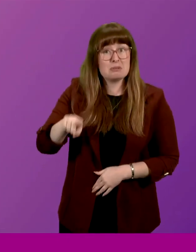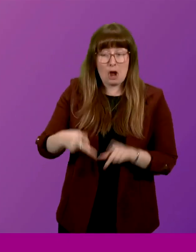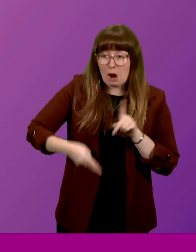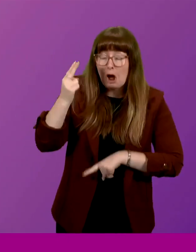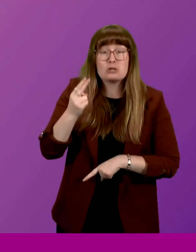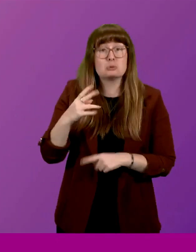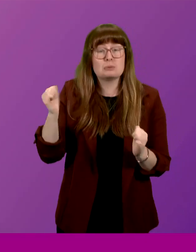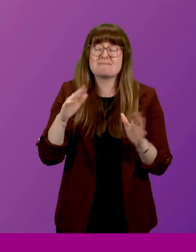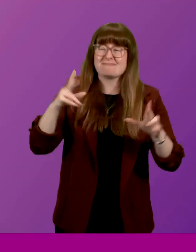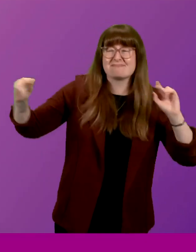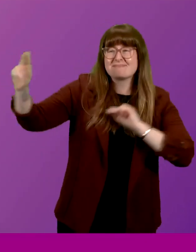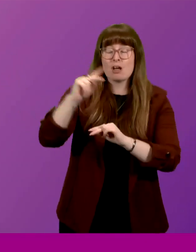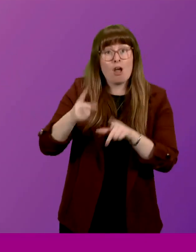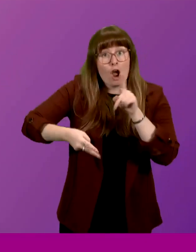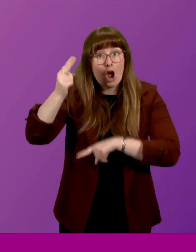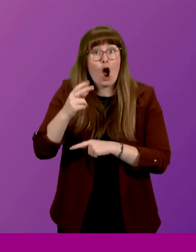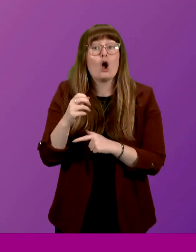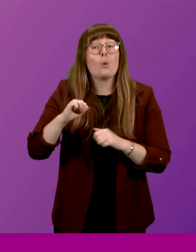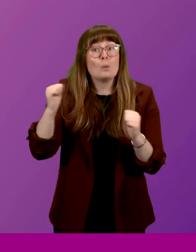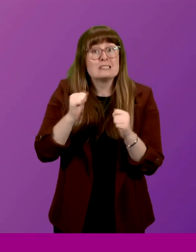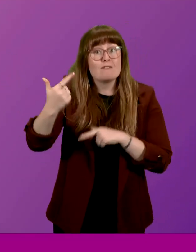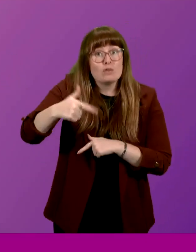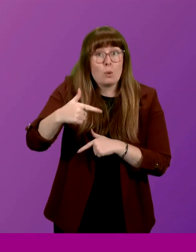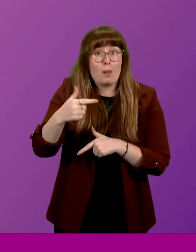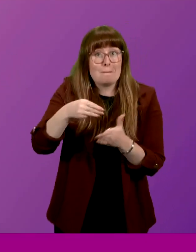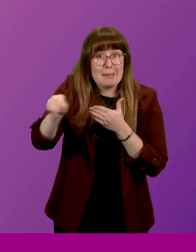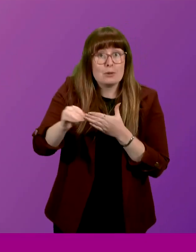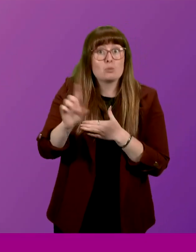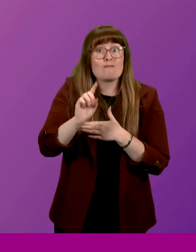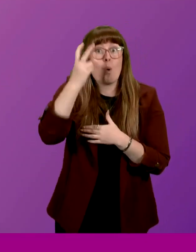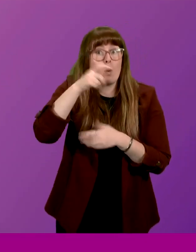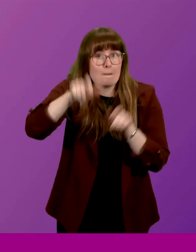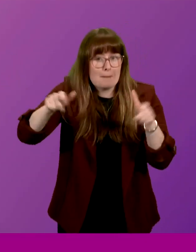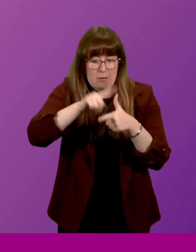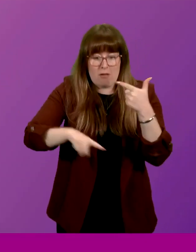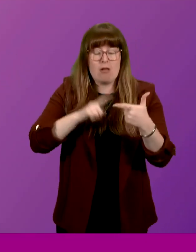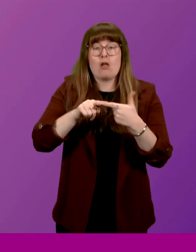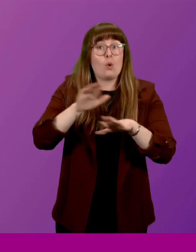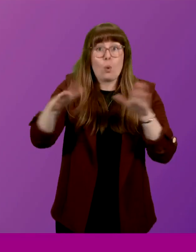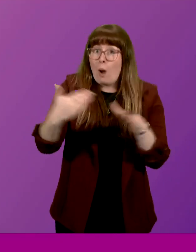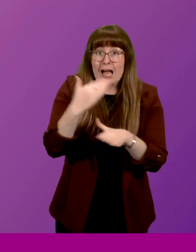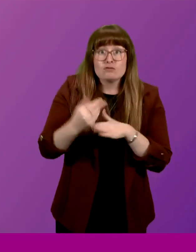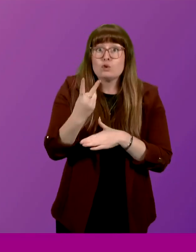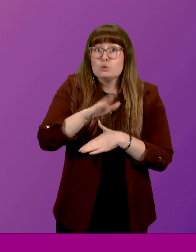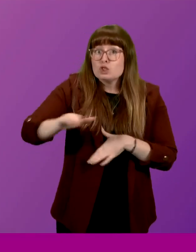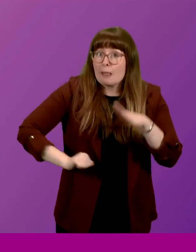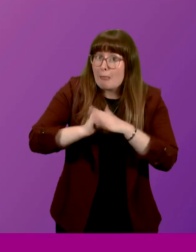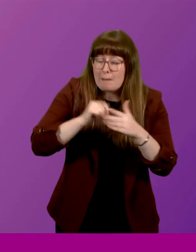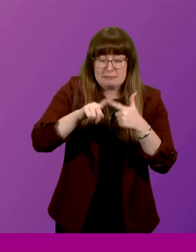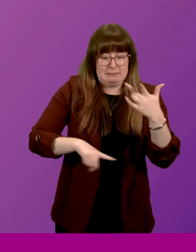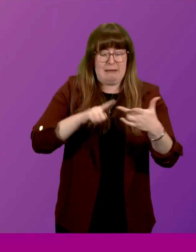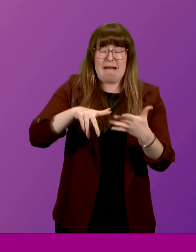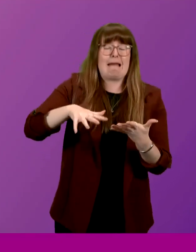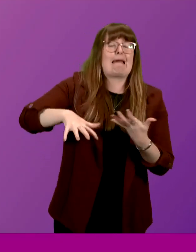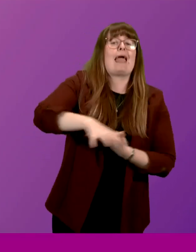Let's hear one another. A cut to winter fuel payments for pensioners, no action on the 2-child limit, and the chaos of